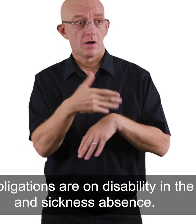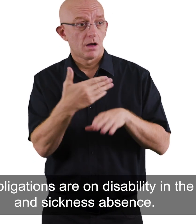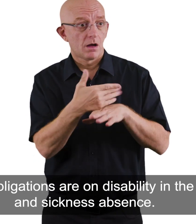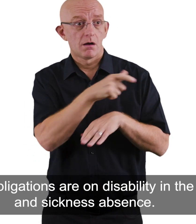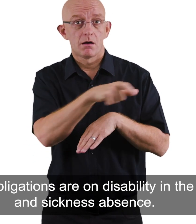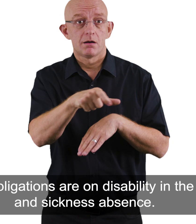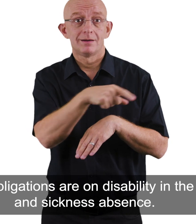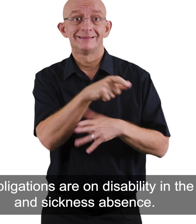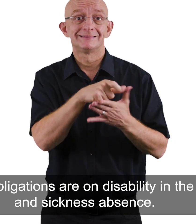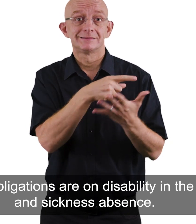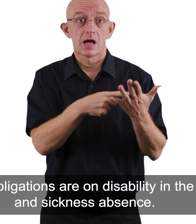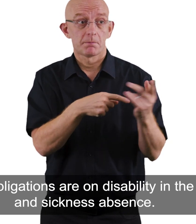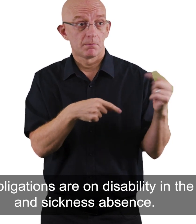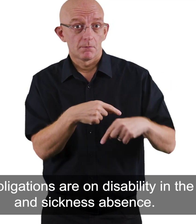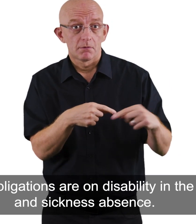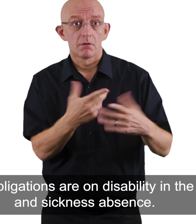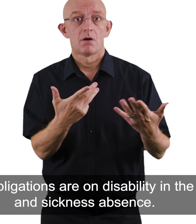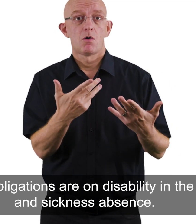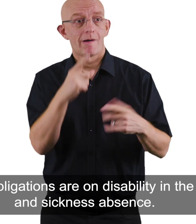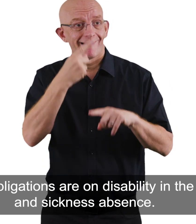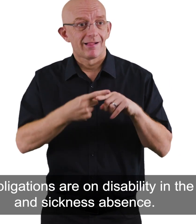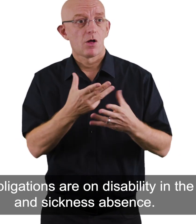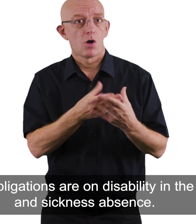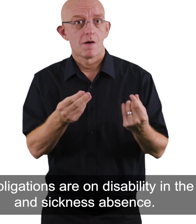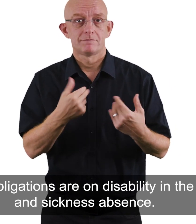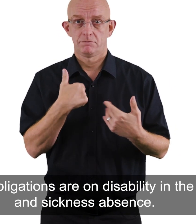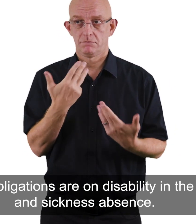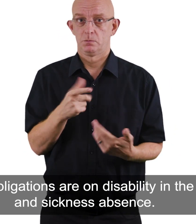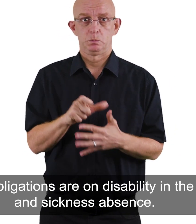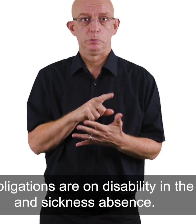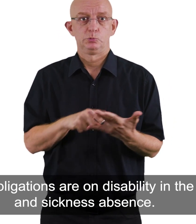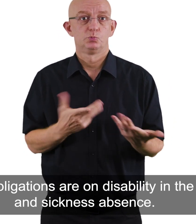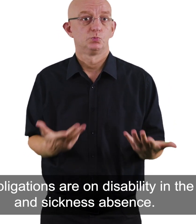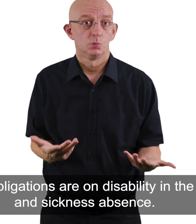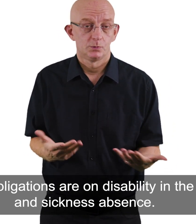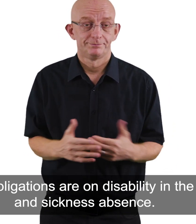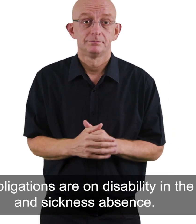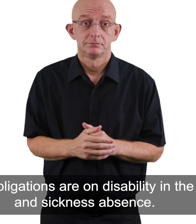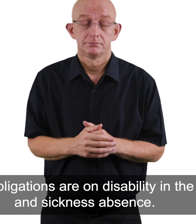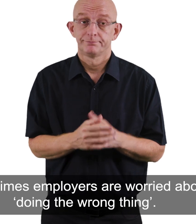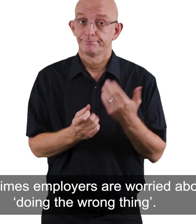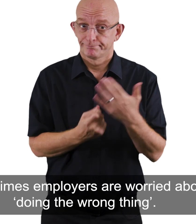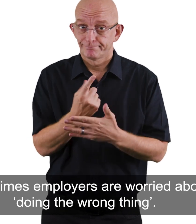their obligations are on disability in the workplace and sickness absence.